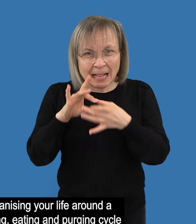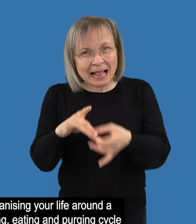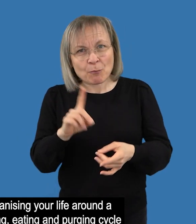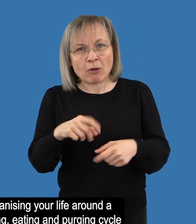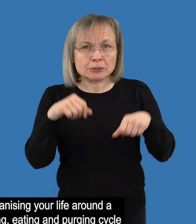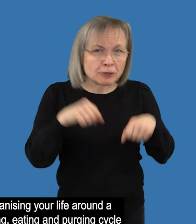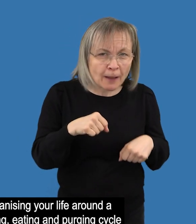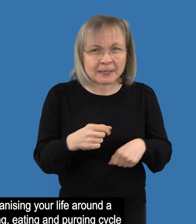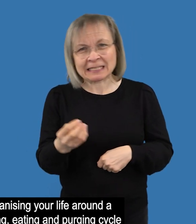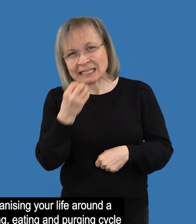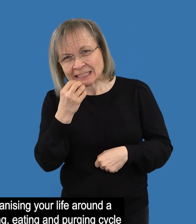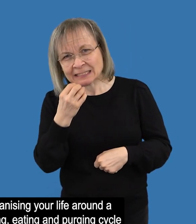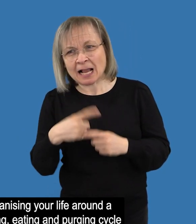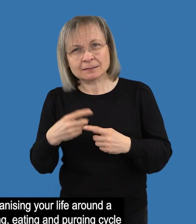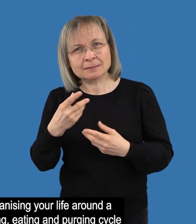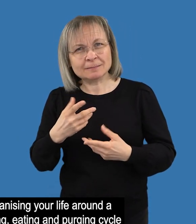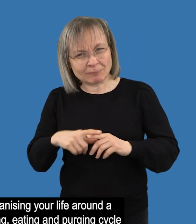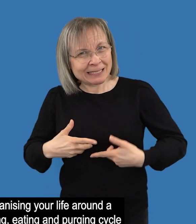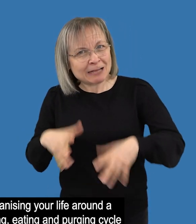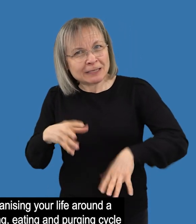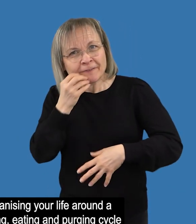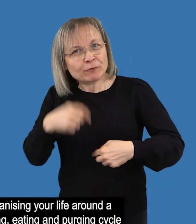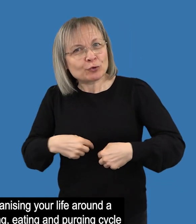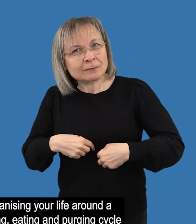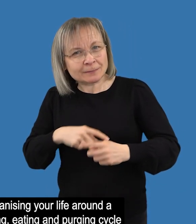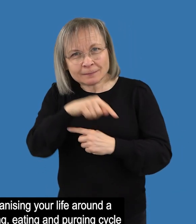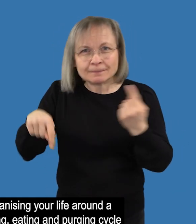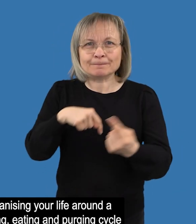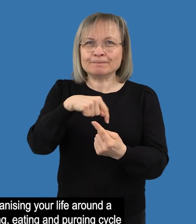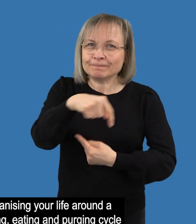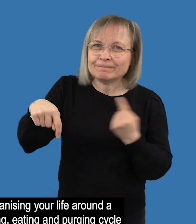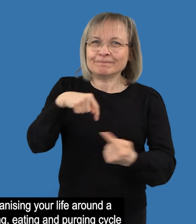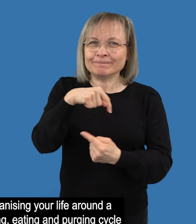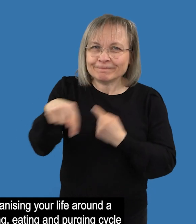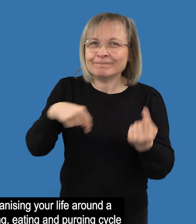Organizing your life around a shopping, eating and purging cycle.